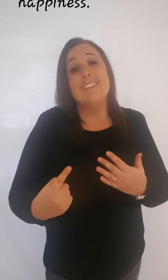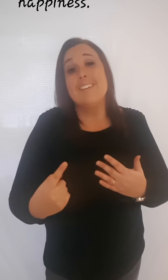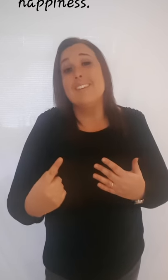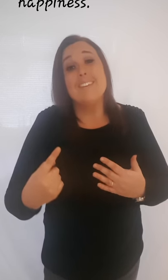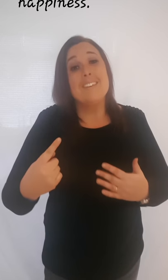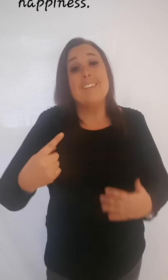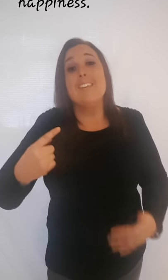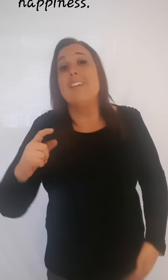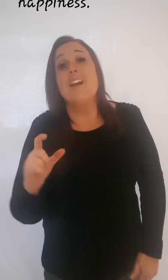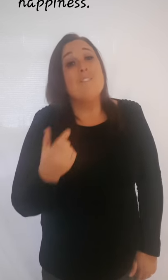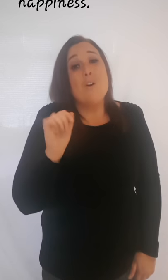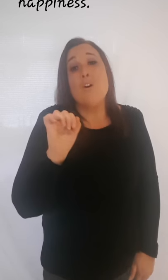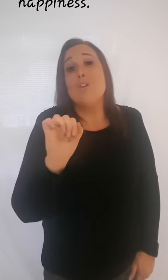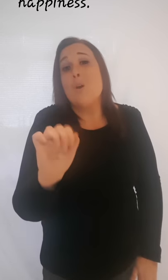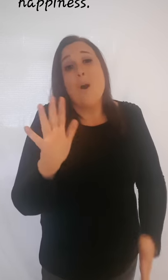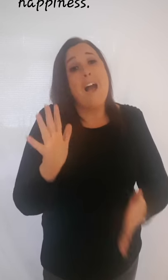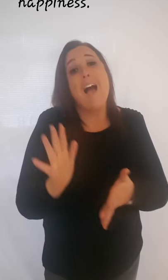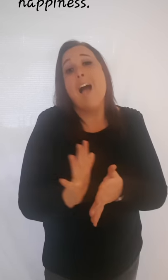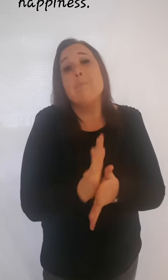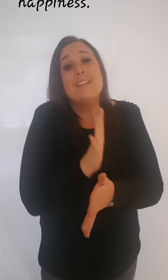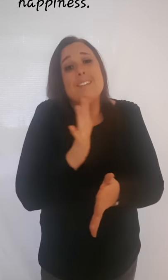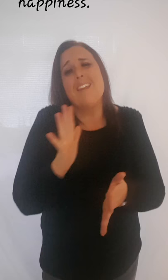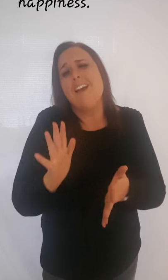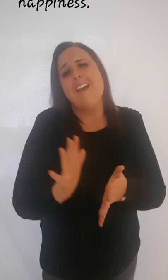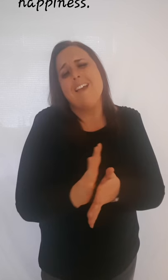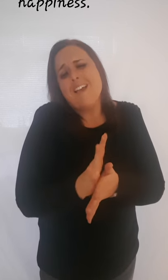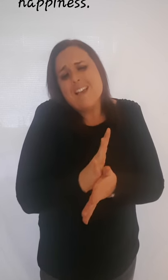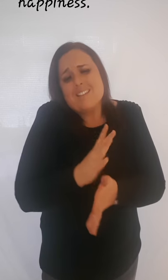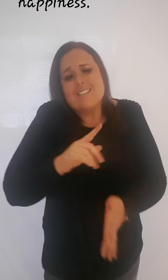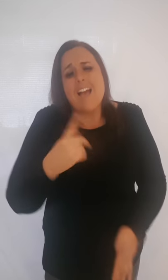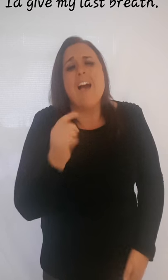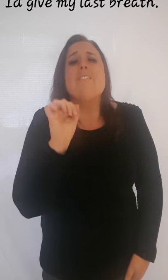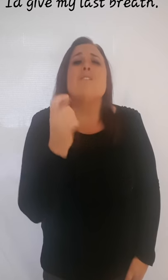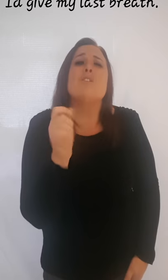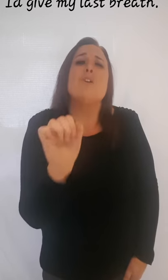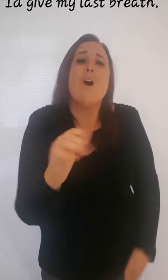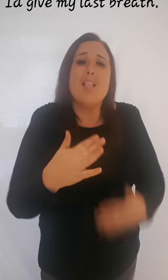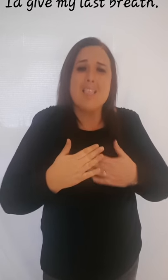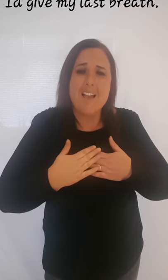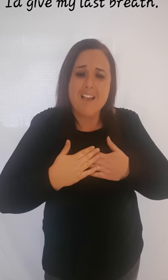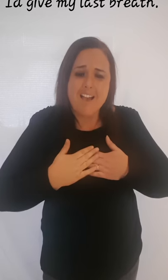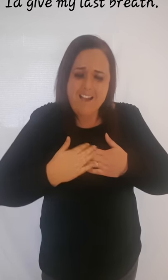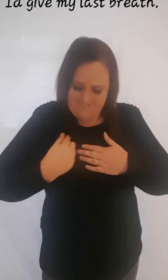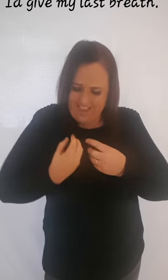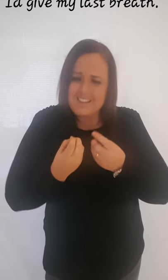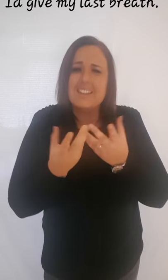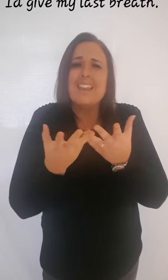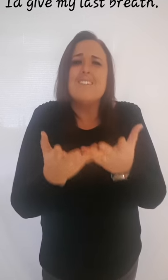for your happiness and for your love. I give